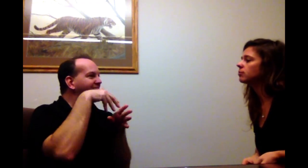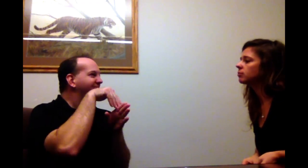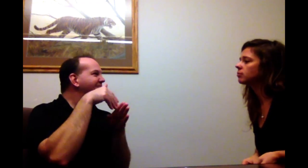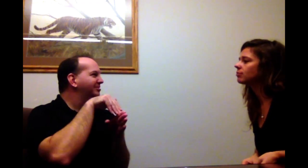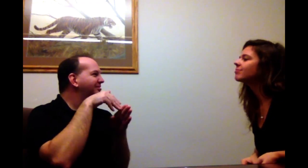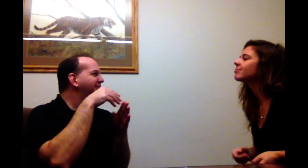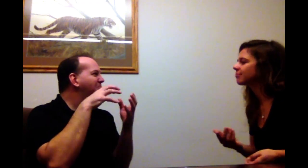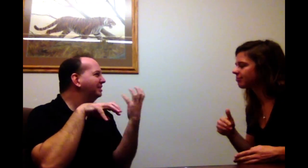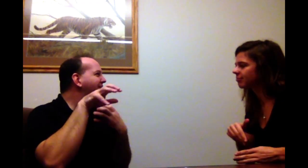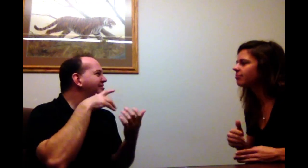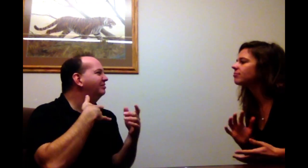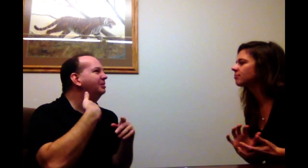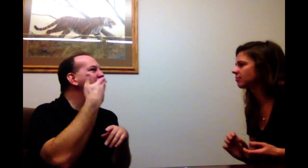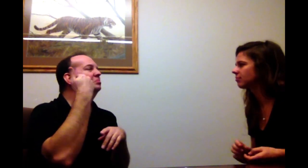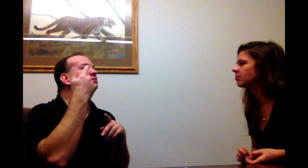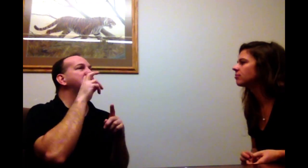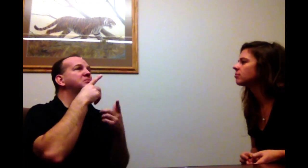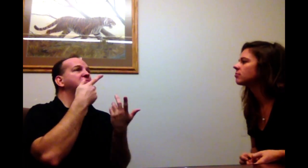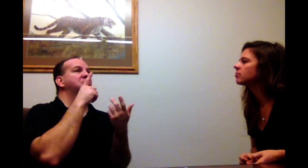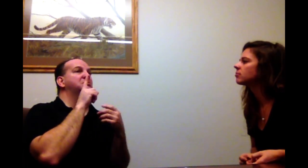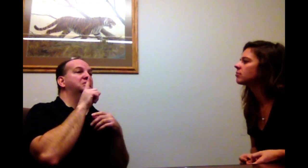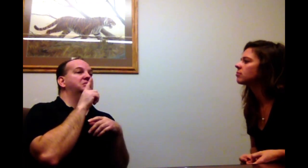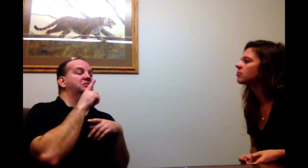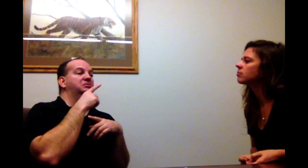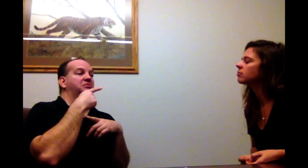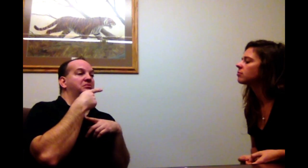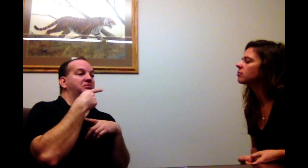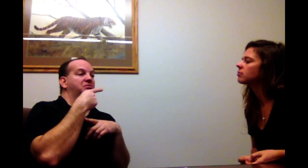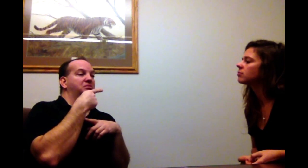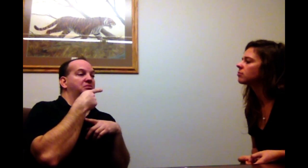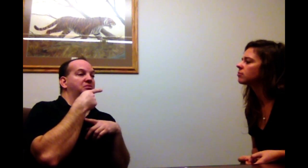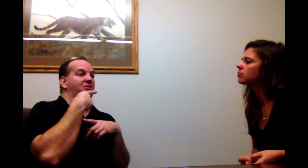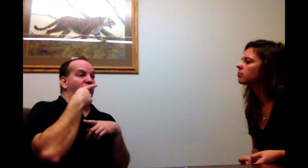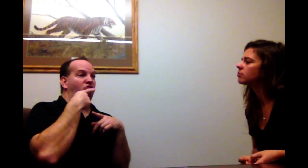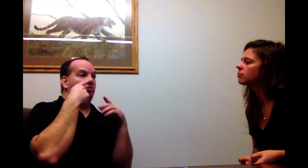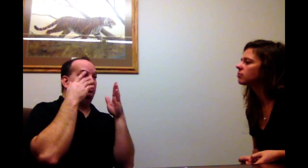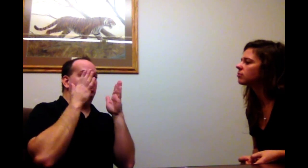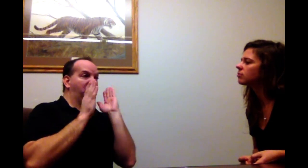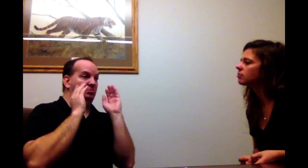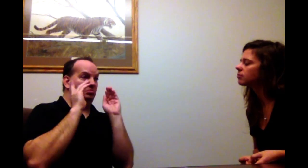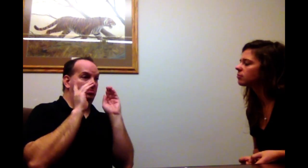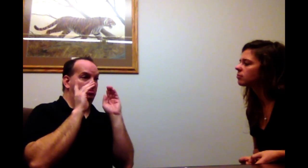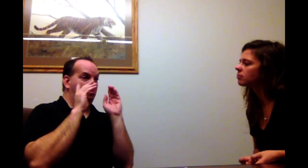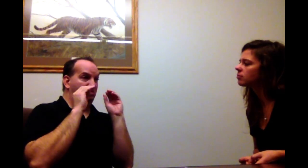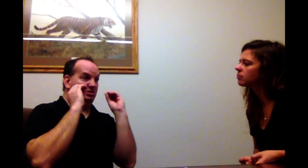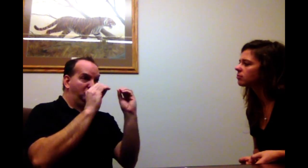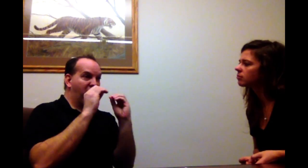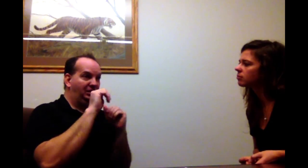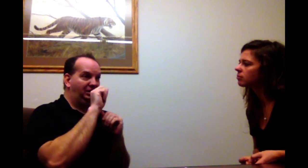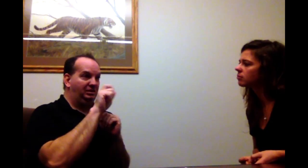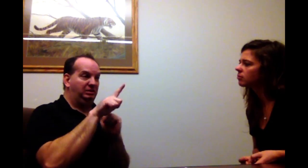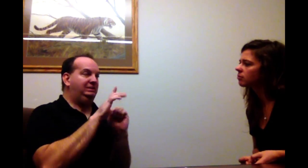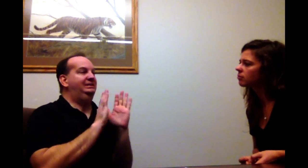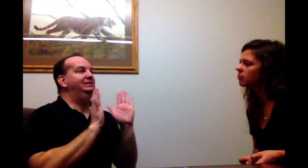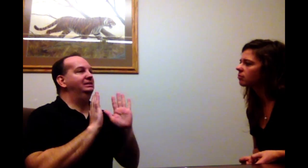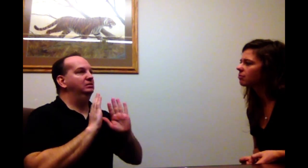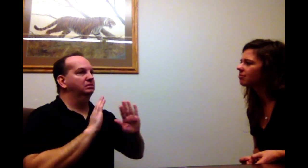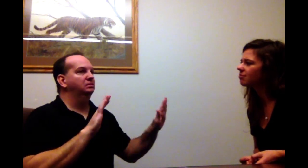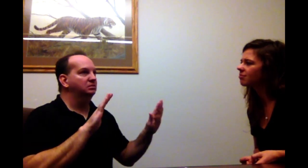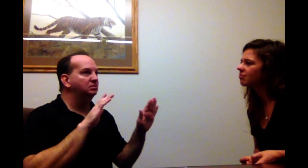Well, I'm on the fence. I have mixed feelings because A hearing person that teaches